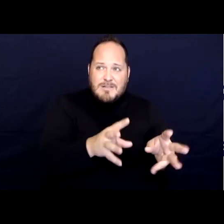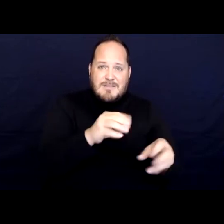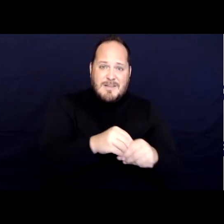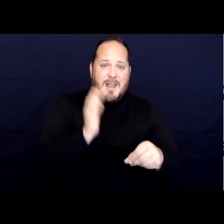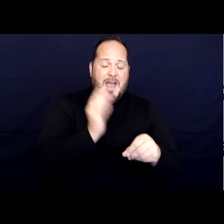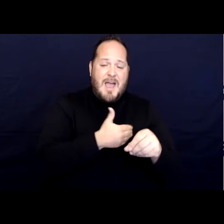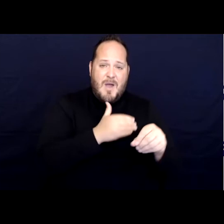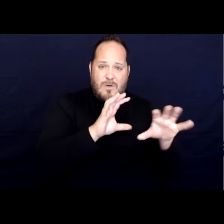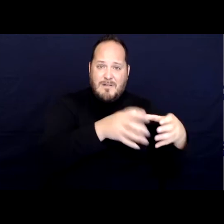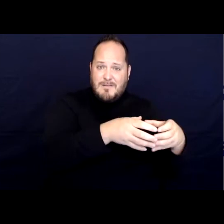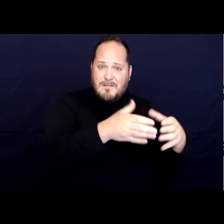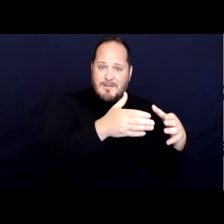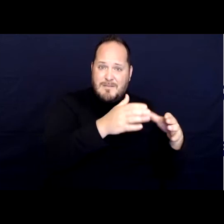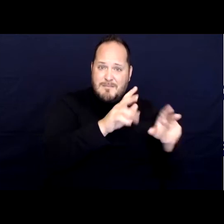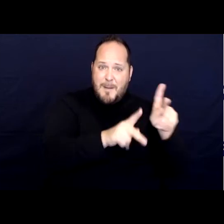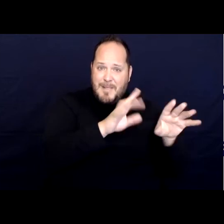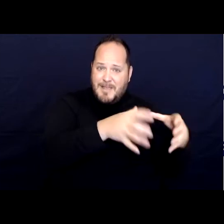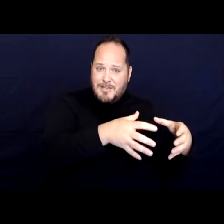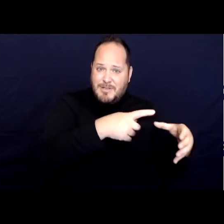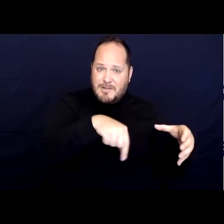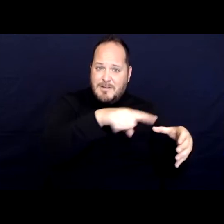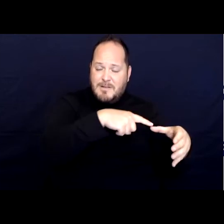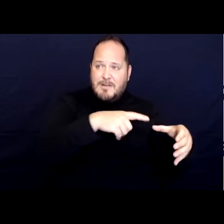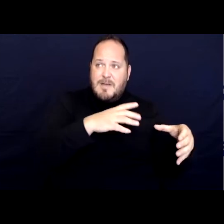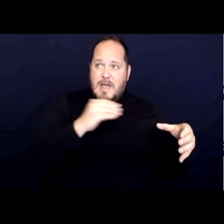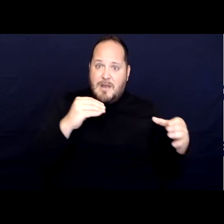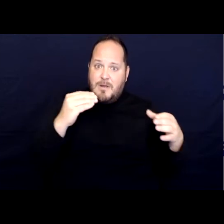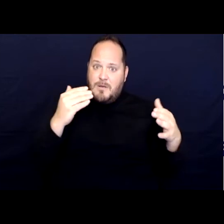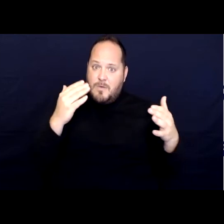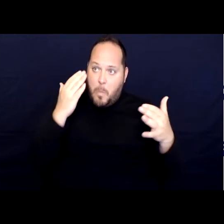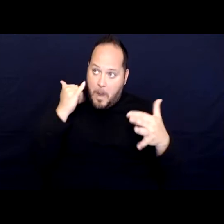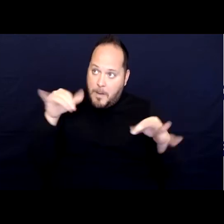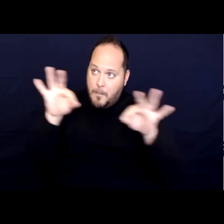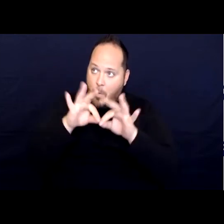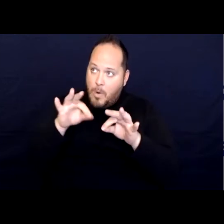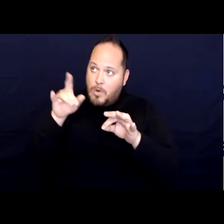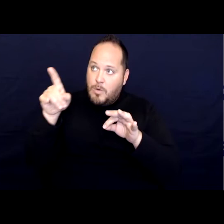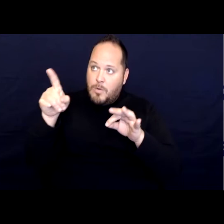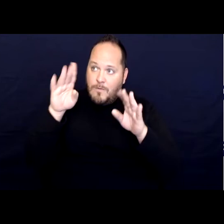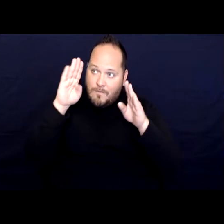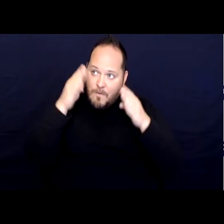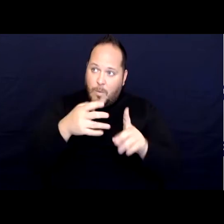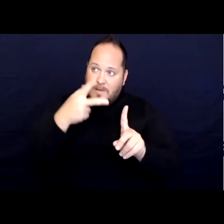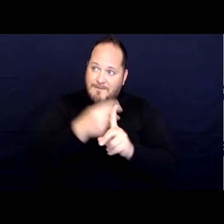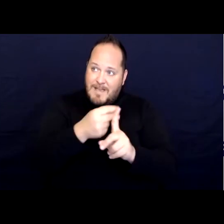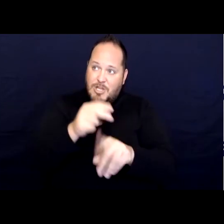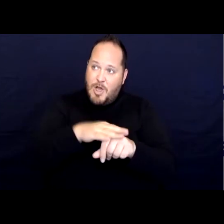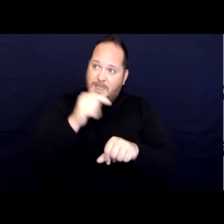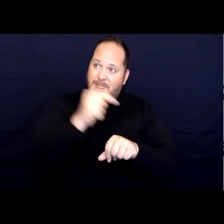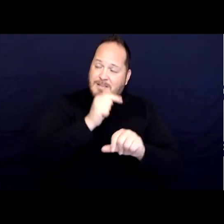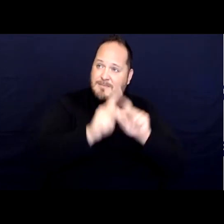and why we needed to focus vaccination efforts on this population specifically.